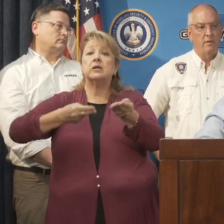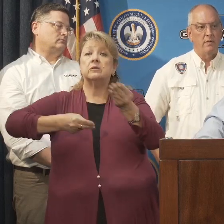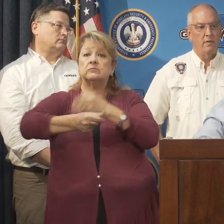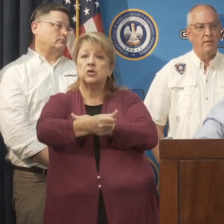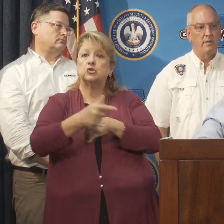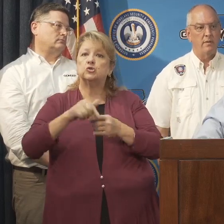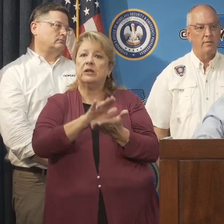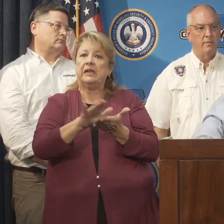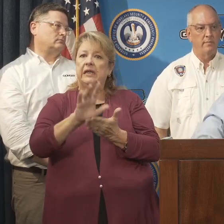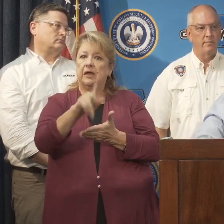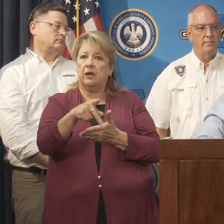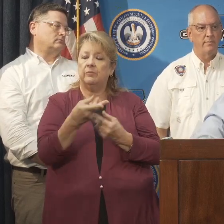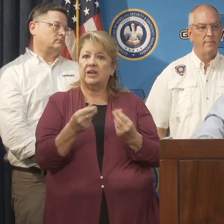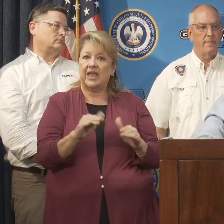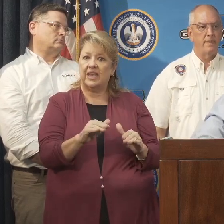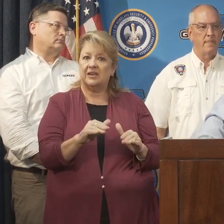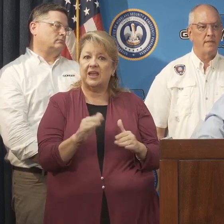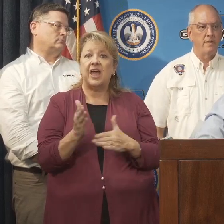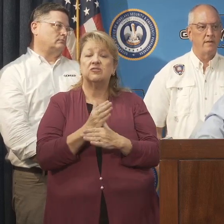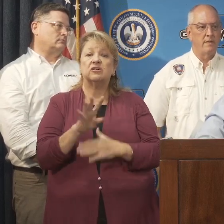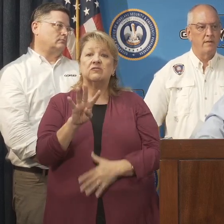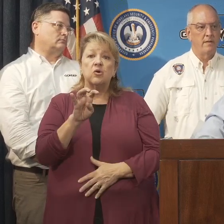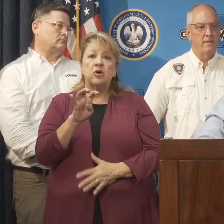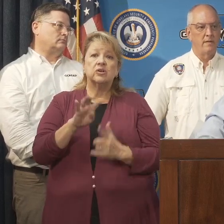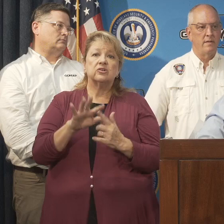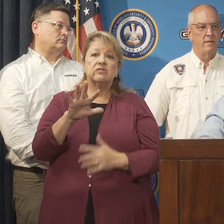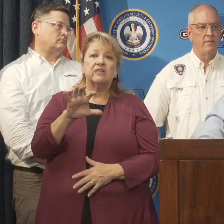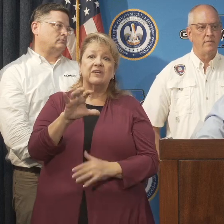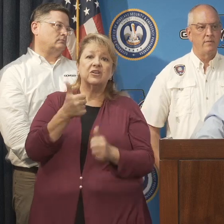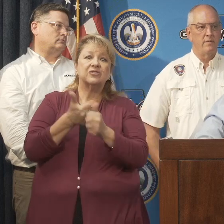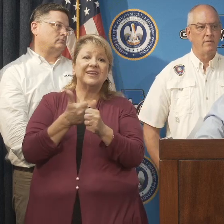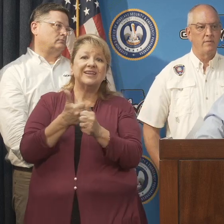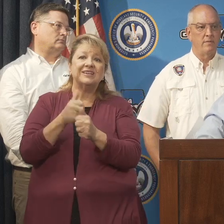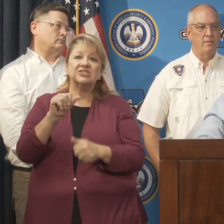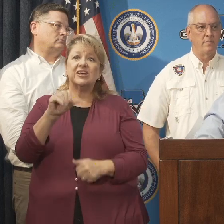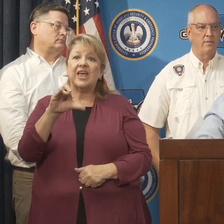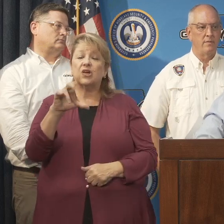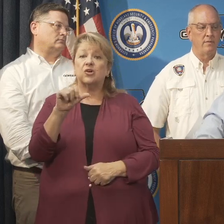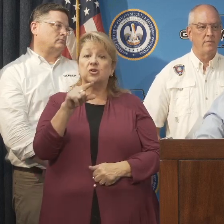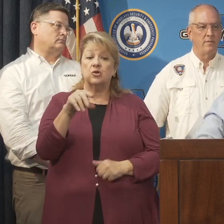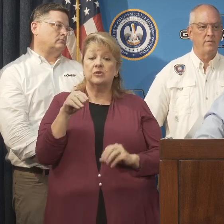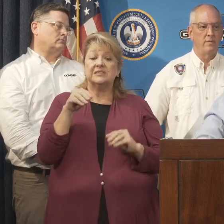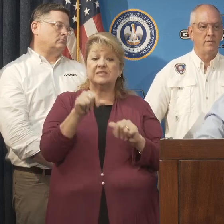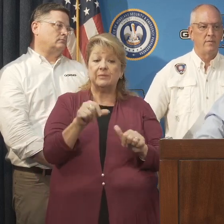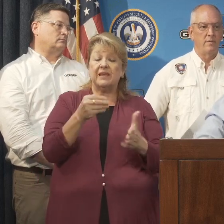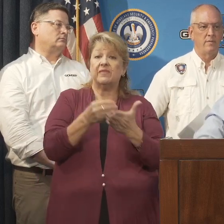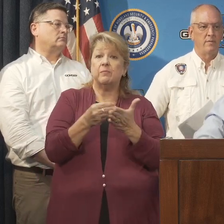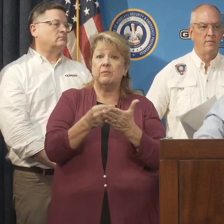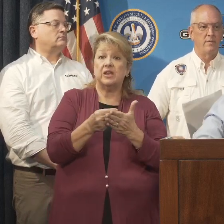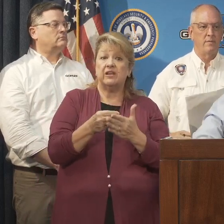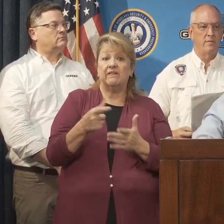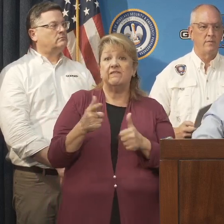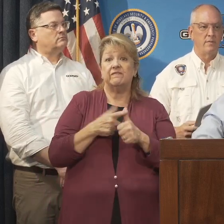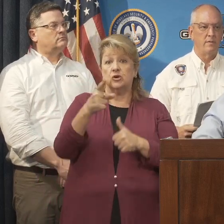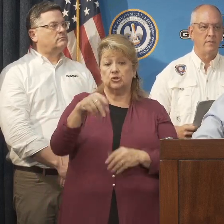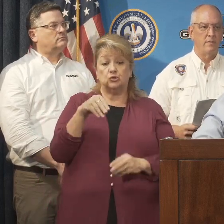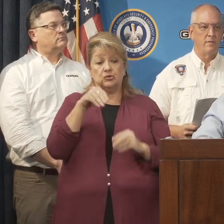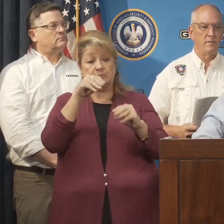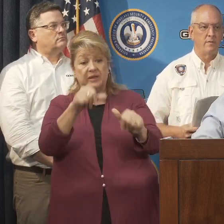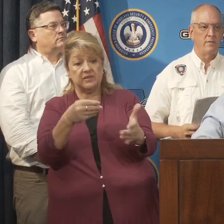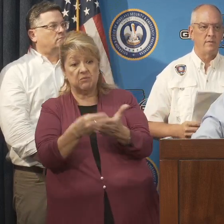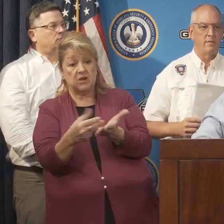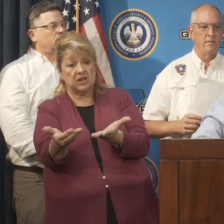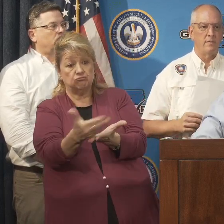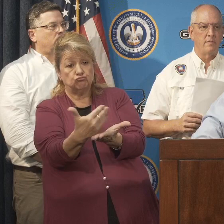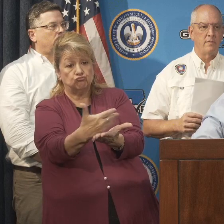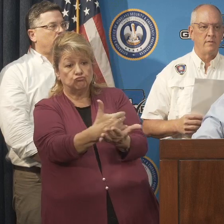cleaning up the land, but averaging $400 to $500 an acre. But you had to spend that money up front to get reimbursement. That's only a